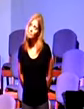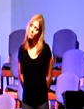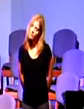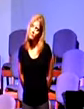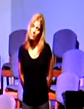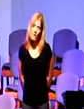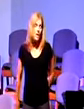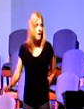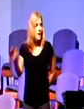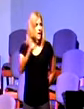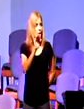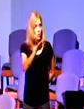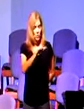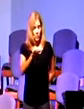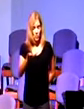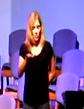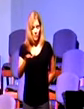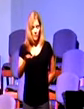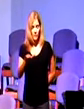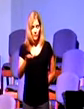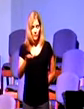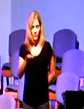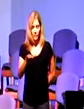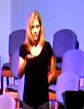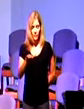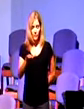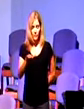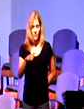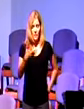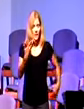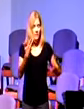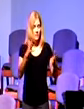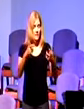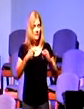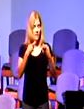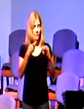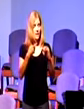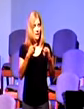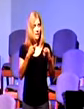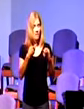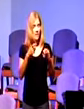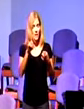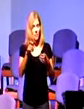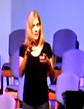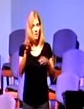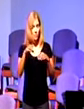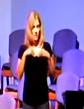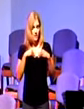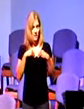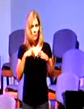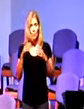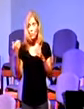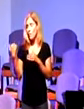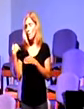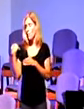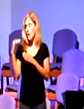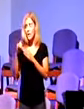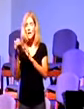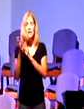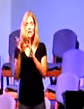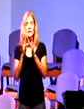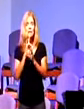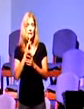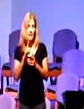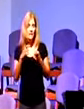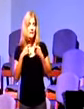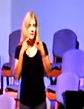And just as those precious little children have been given a gift that they must receive, we're reminded that Jesus is the gift